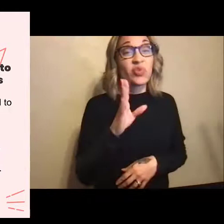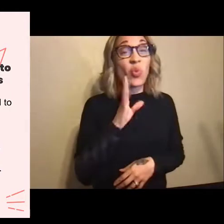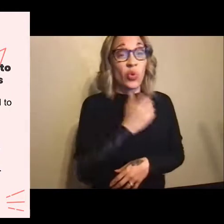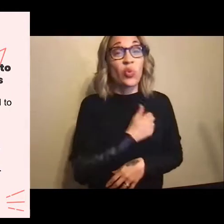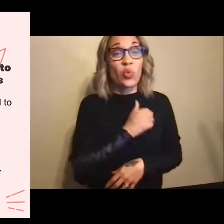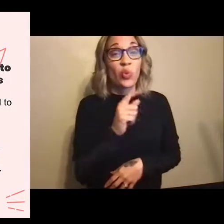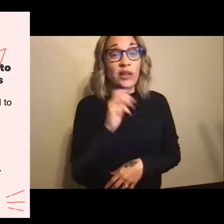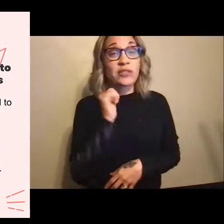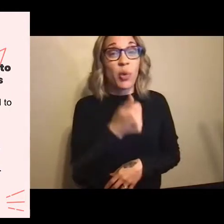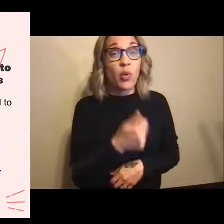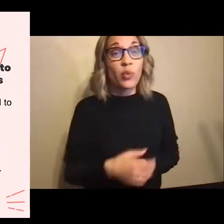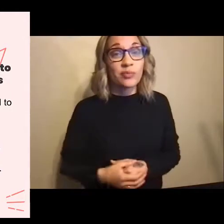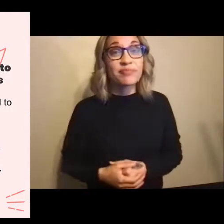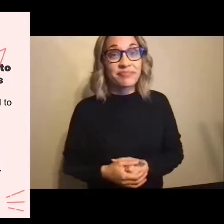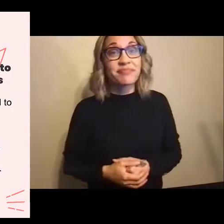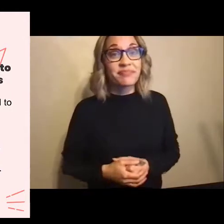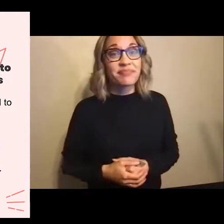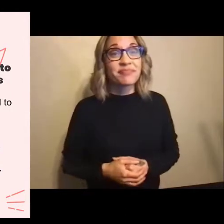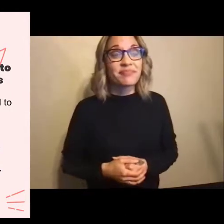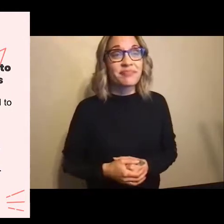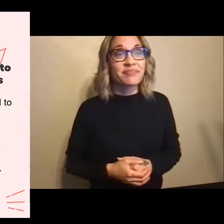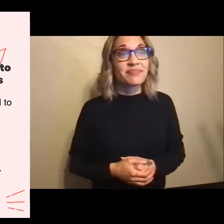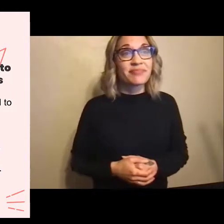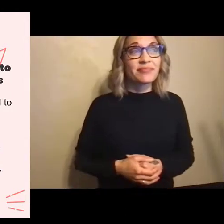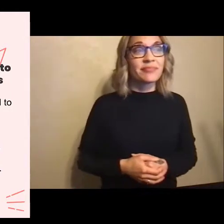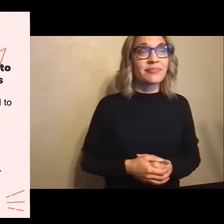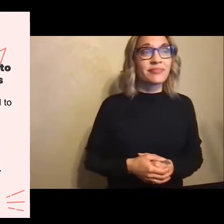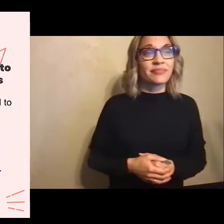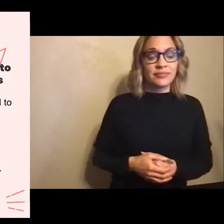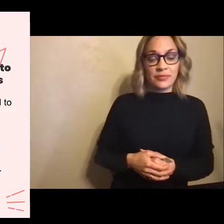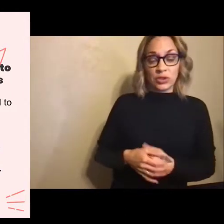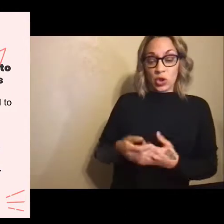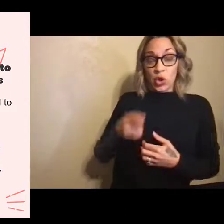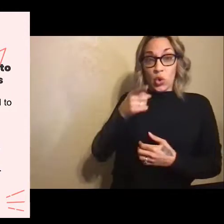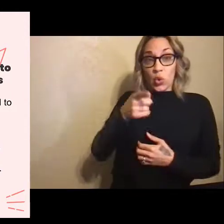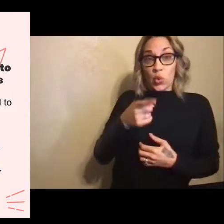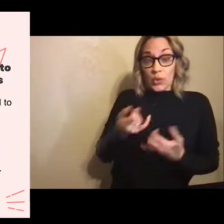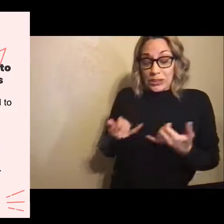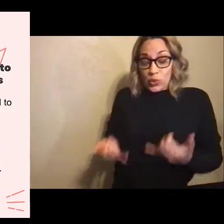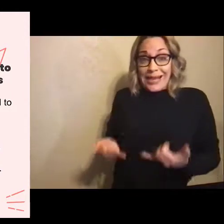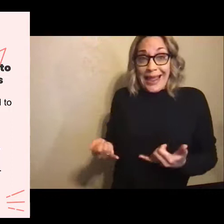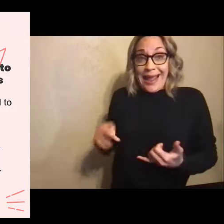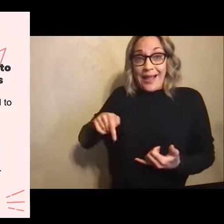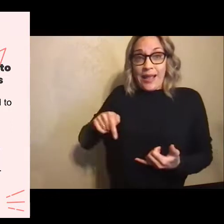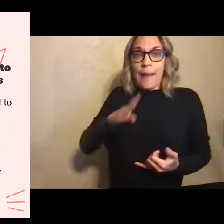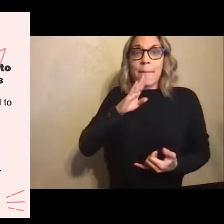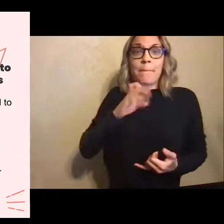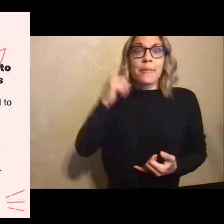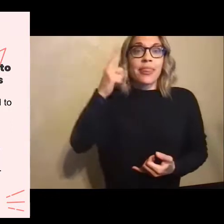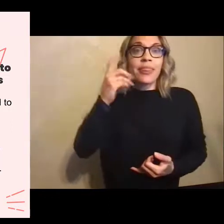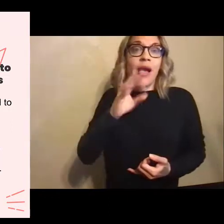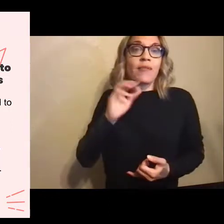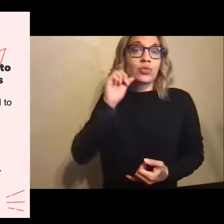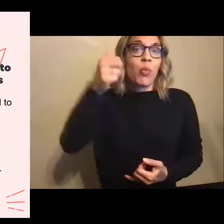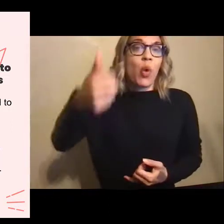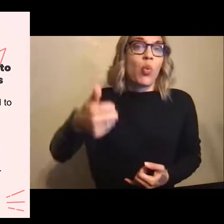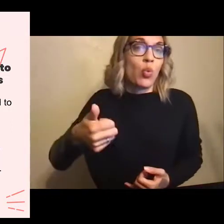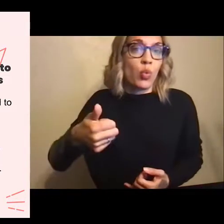Again, if you feel like, oh, I don't want to do it, or I'm burnt out, or I'm tired for the day, you will regret it the next day.